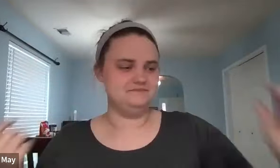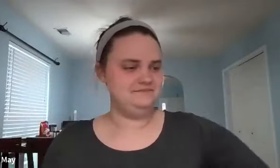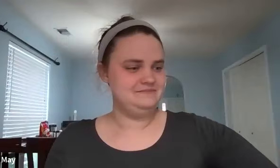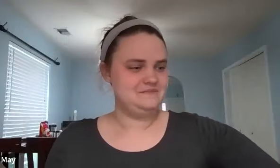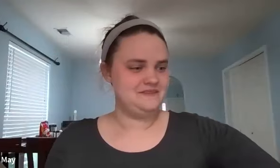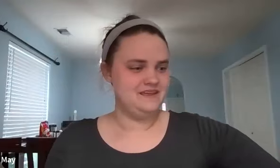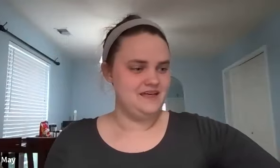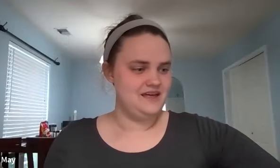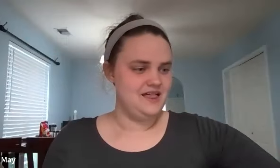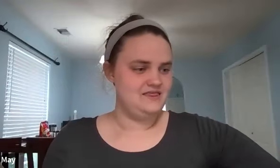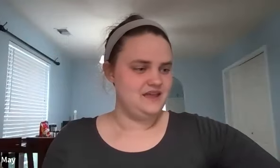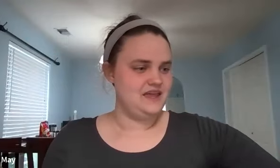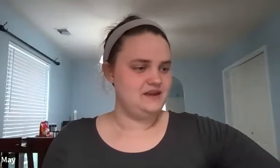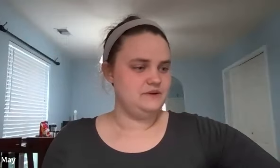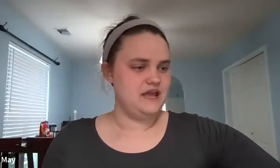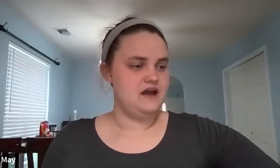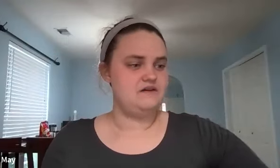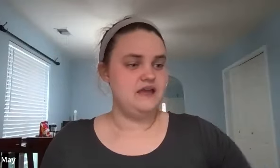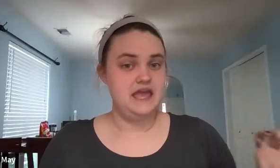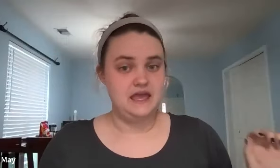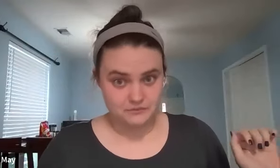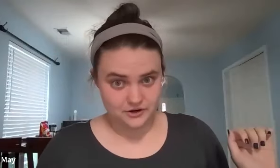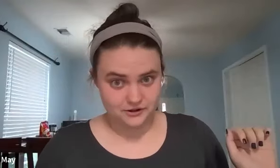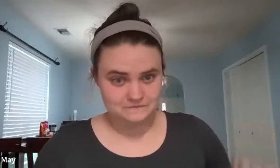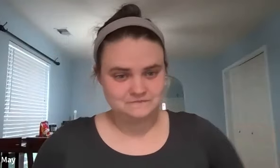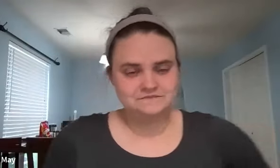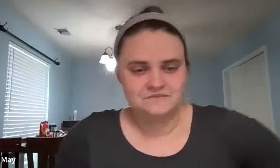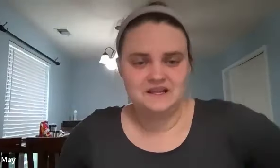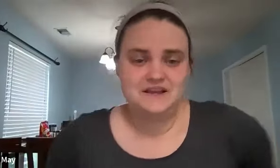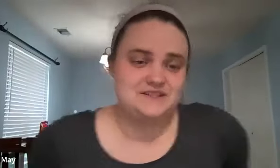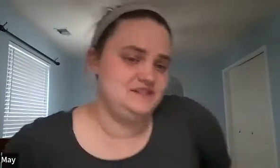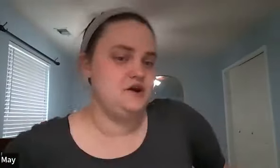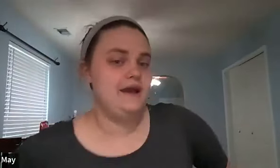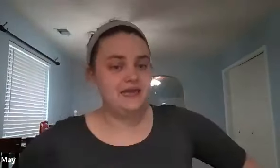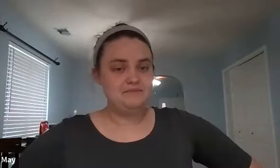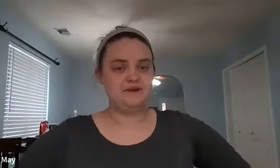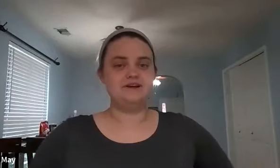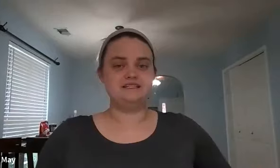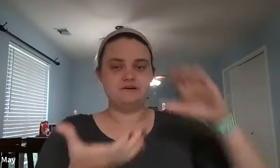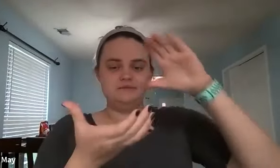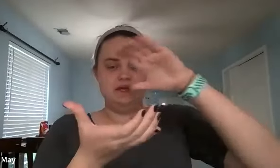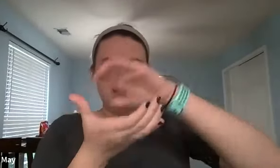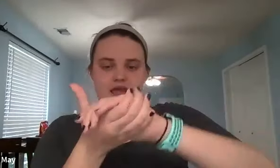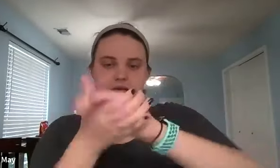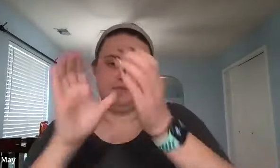Mm-hmm. Then we have hamburger. So hamburger is going to be